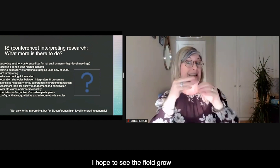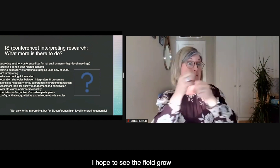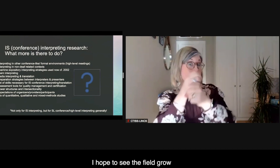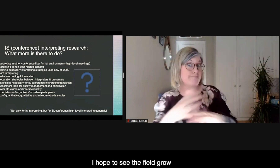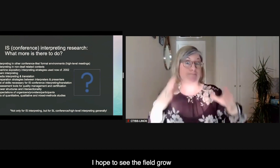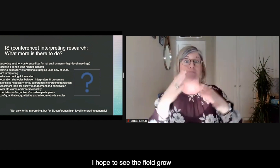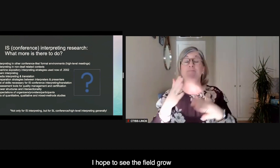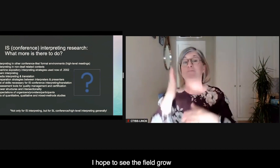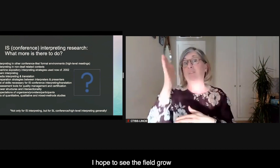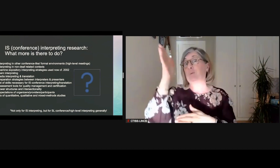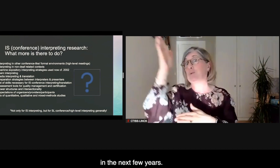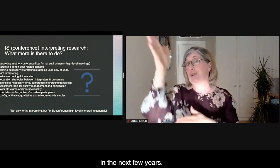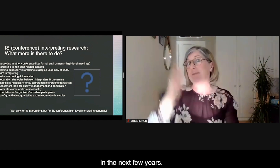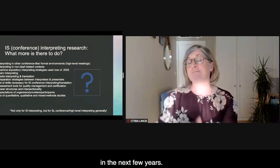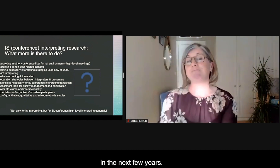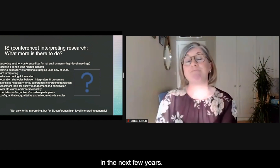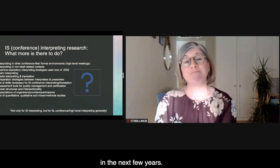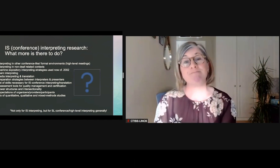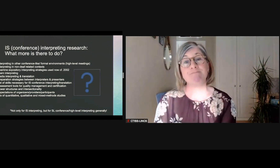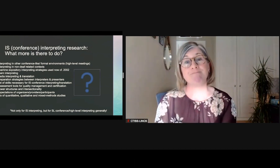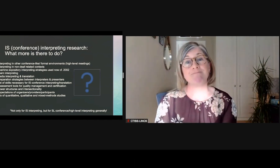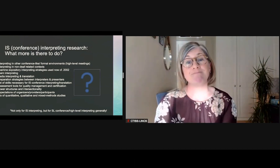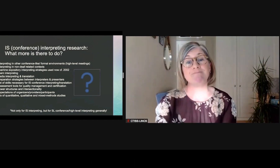hope to see the field grow in the next few years.